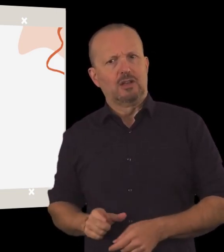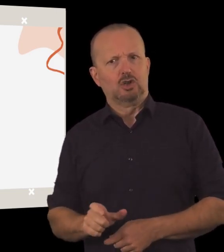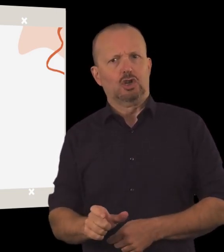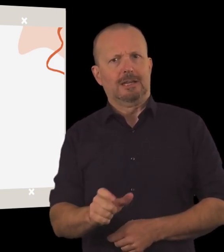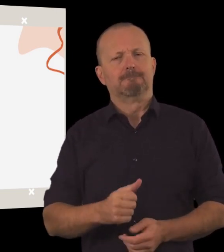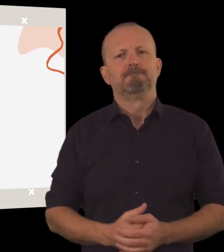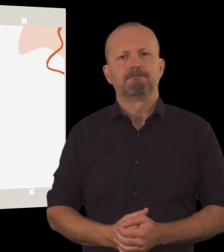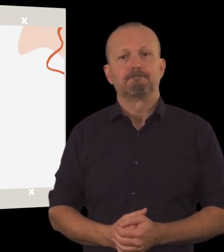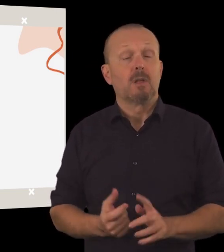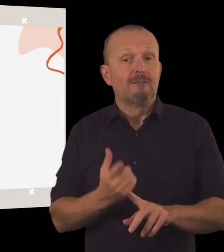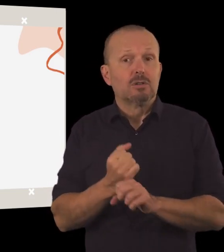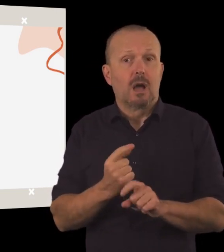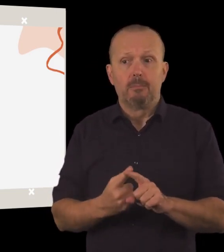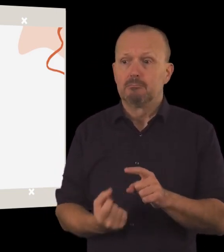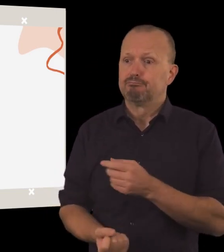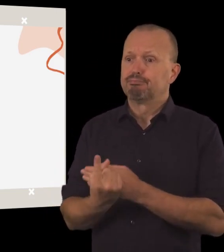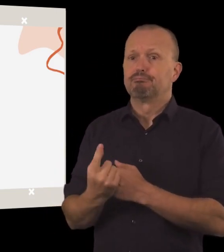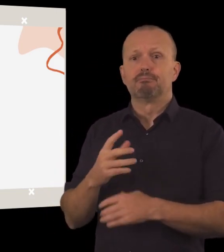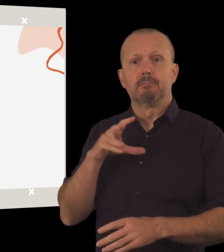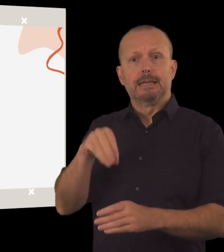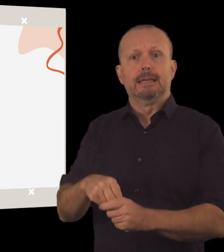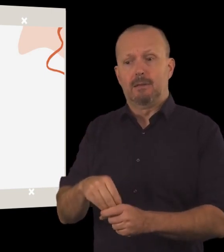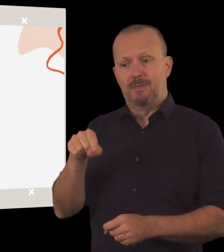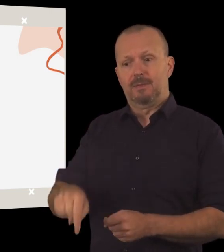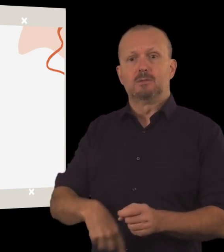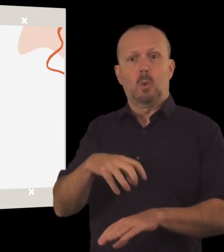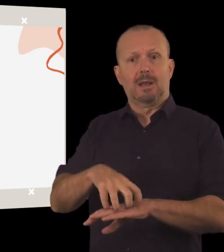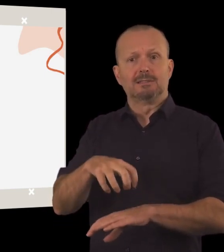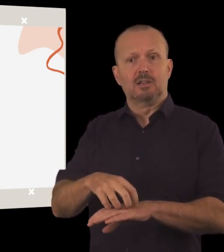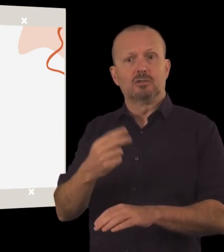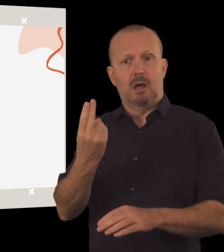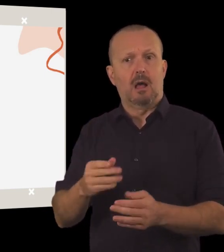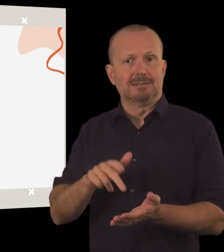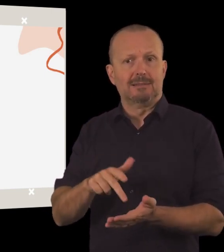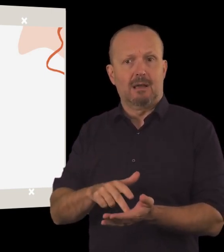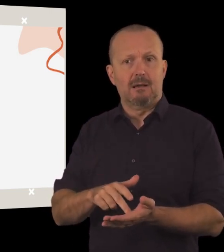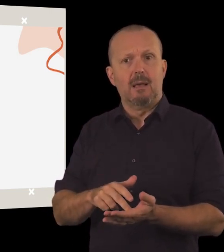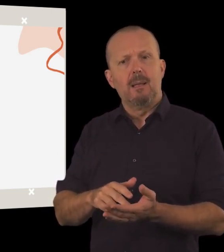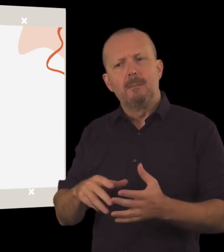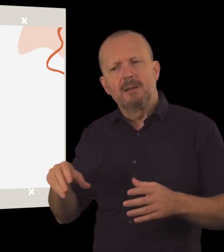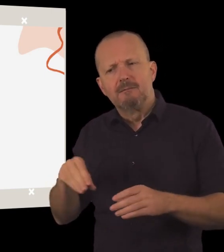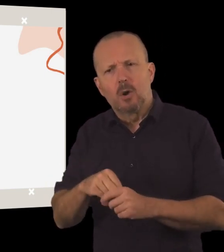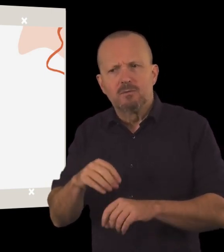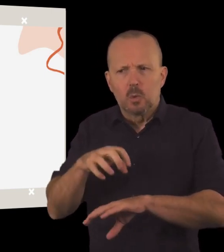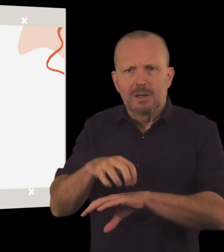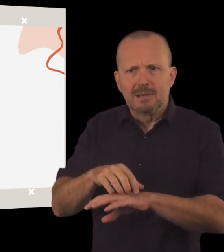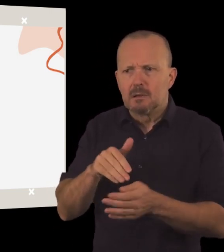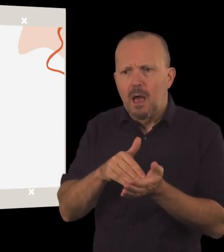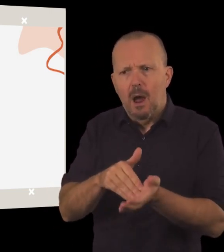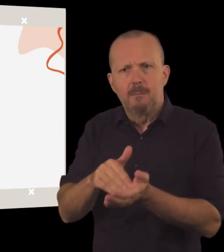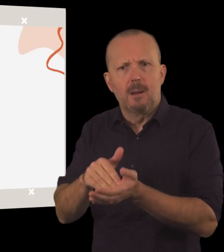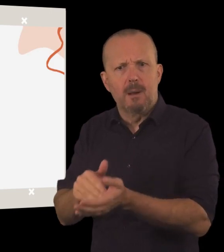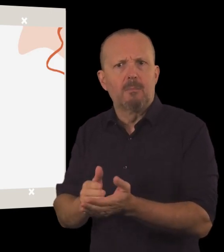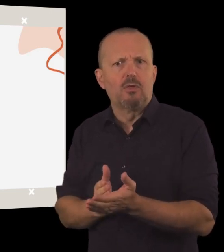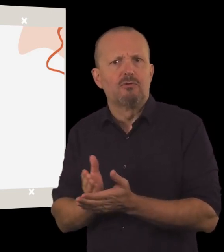continuing that journey. Like being able to work in this organisation and be a part of a service that helps a lot